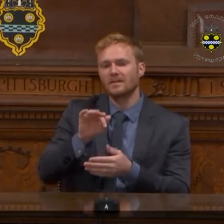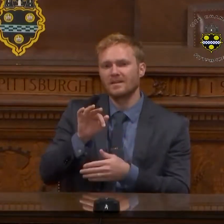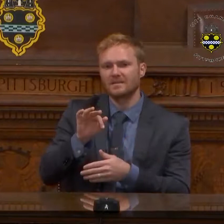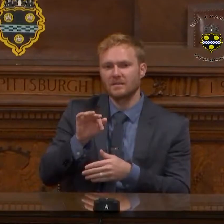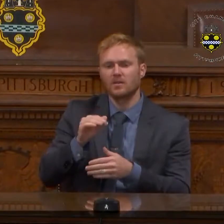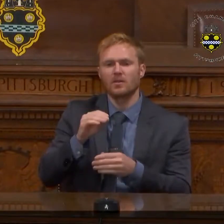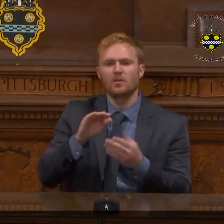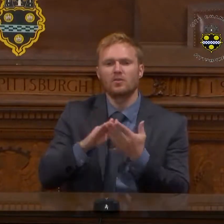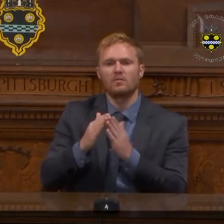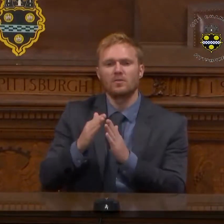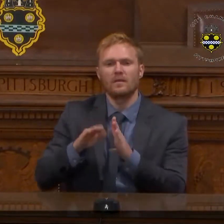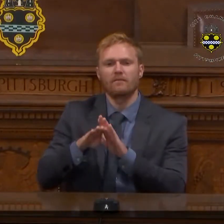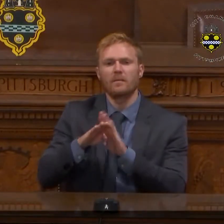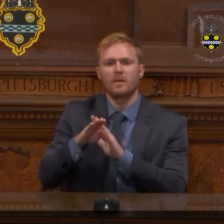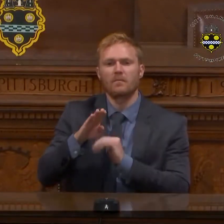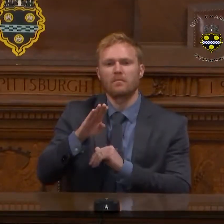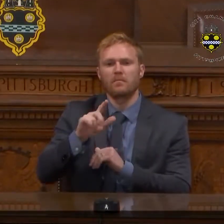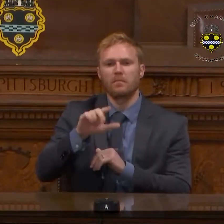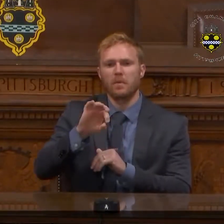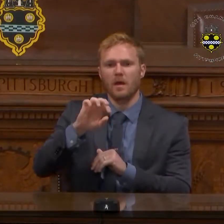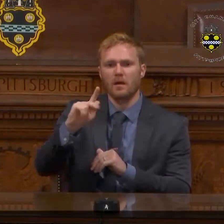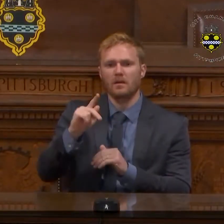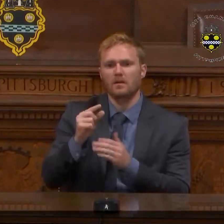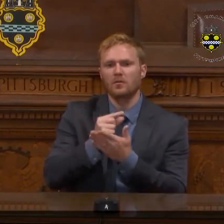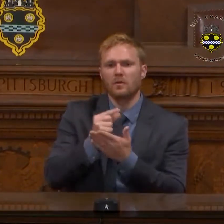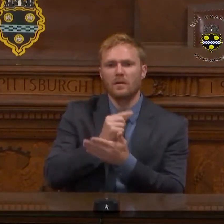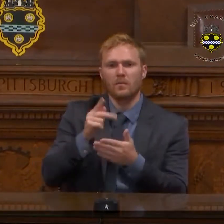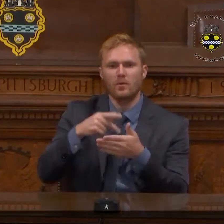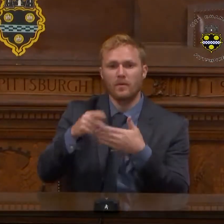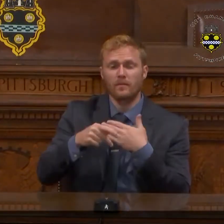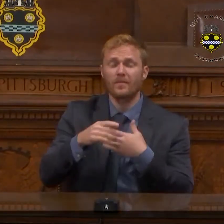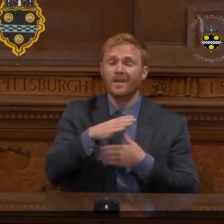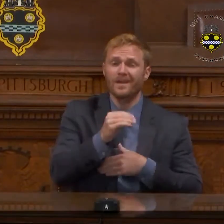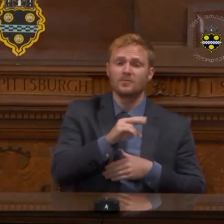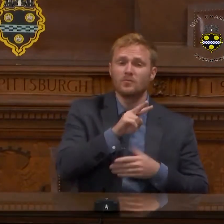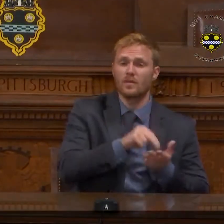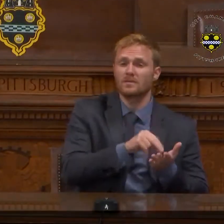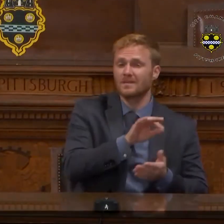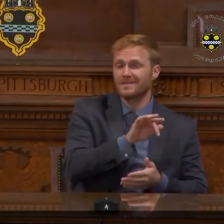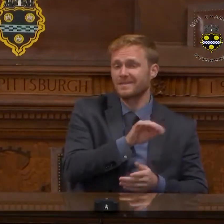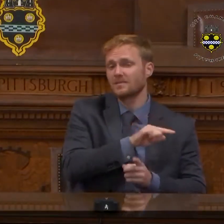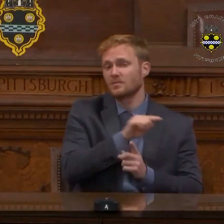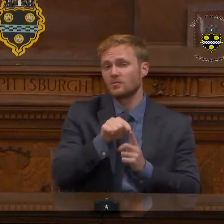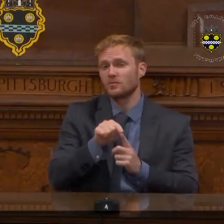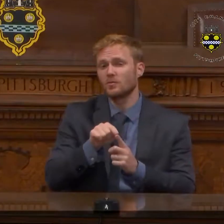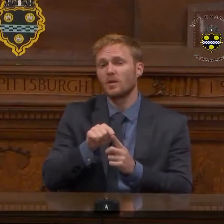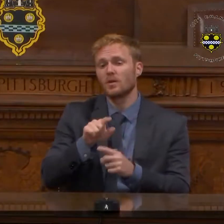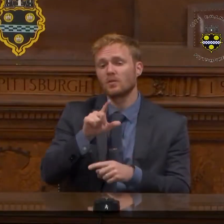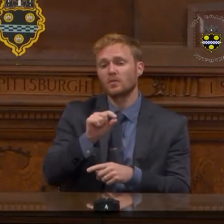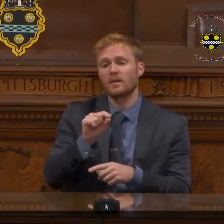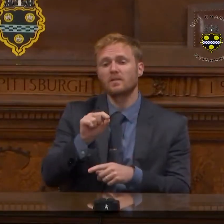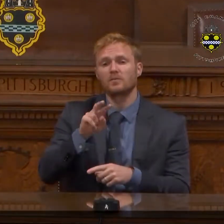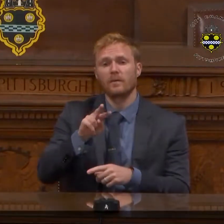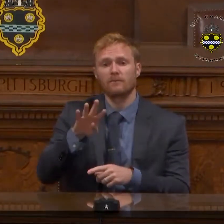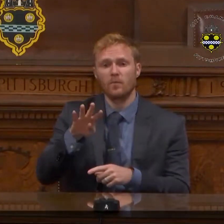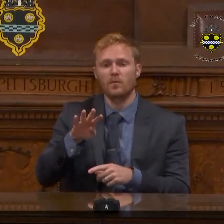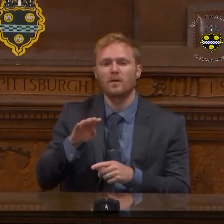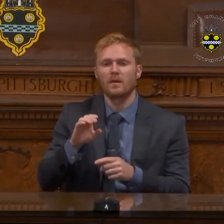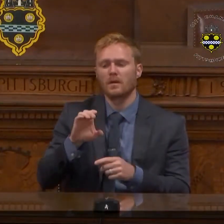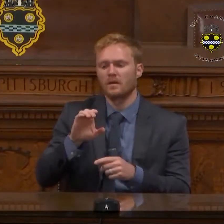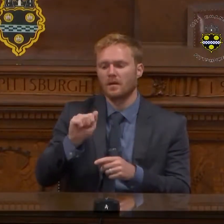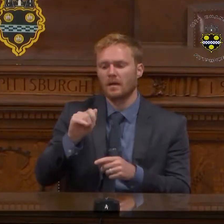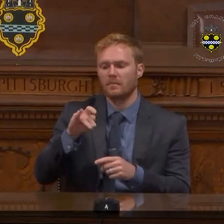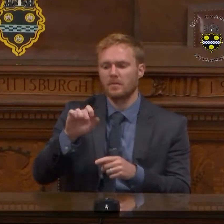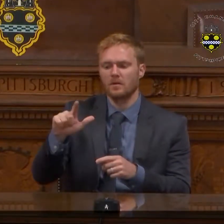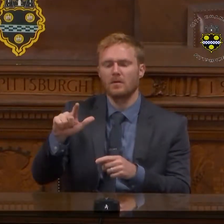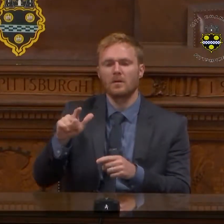block grant program and the 2019 through 2024 capital improvement program